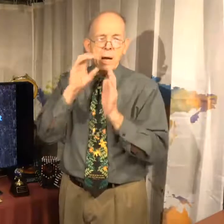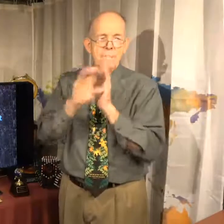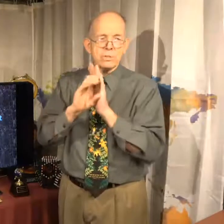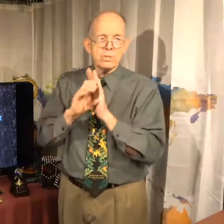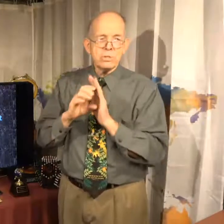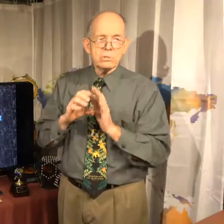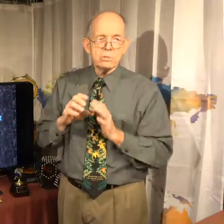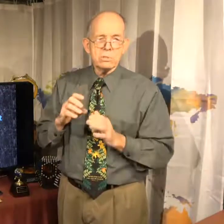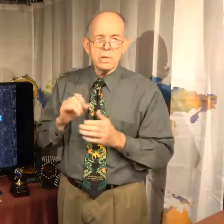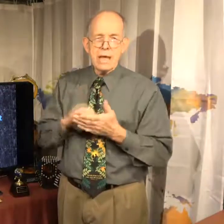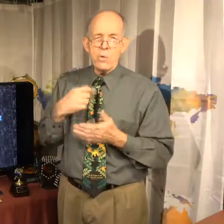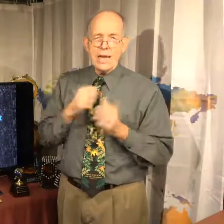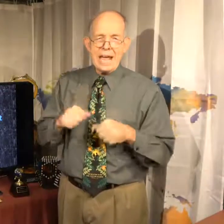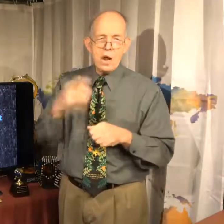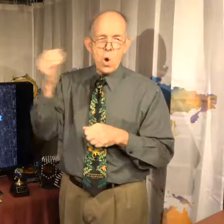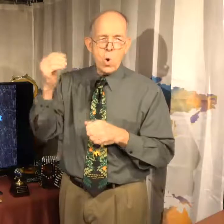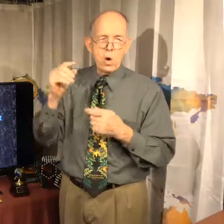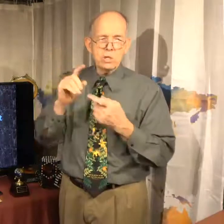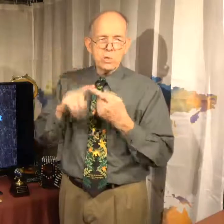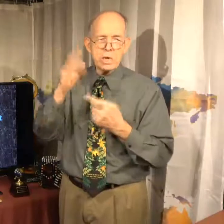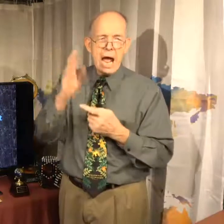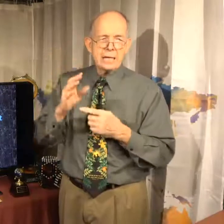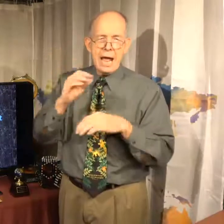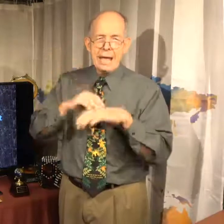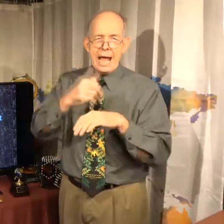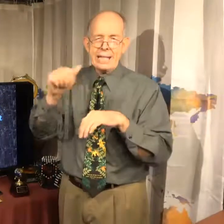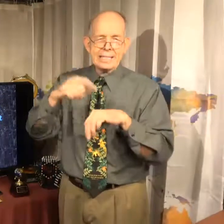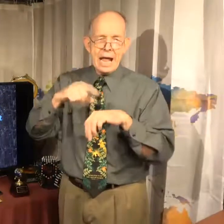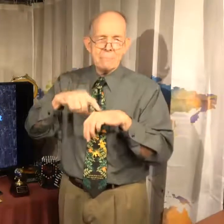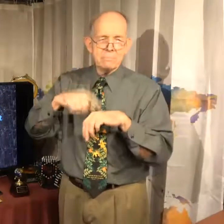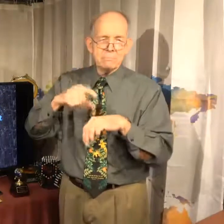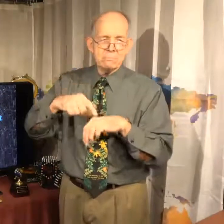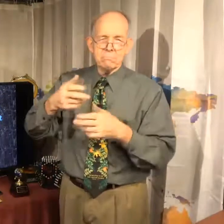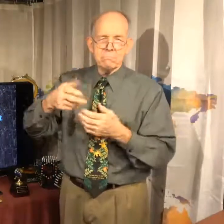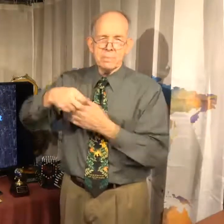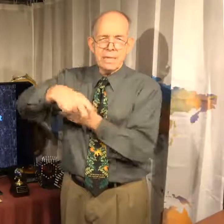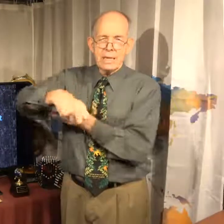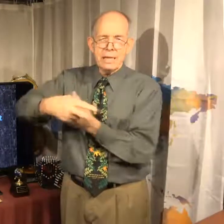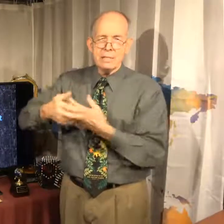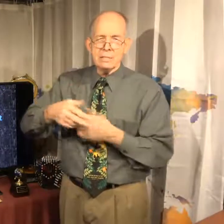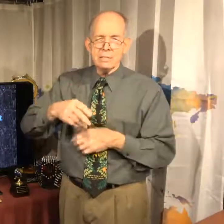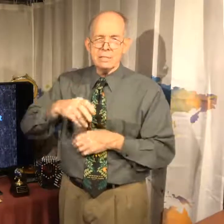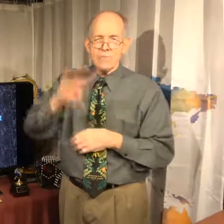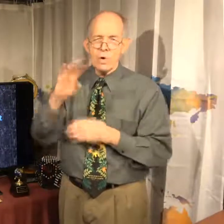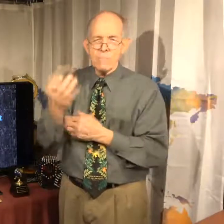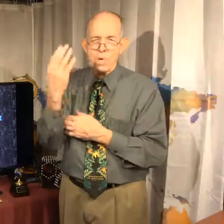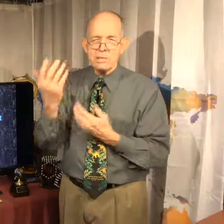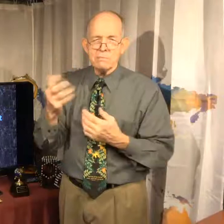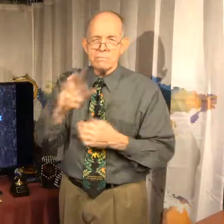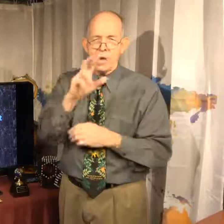But see, that we can go to God at any time. Manai, for the morning, the